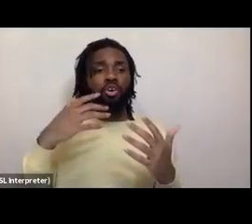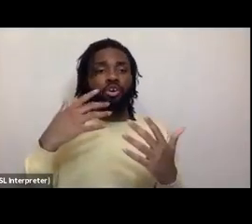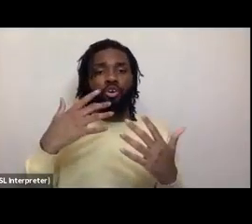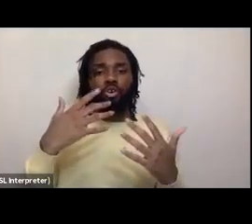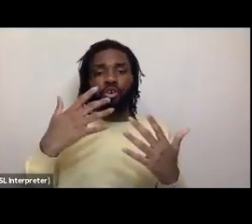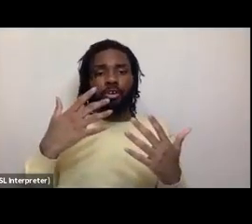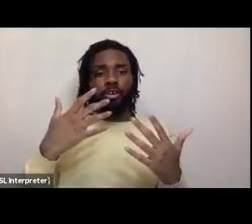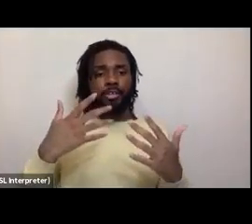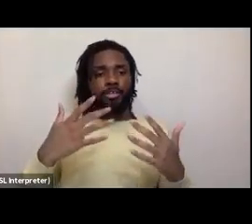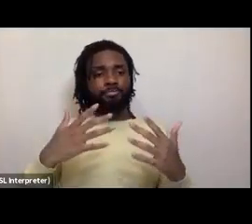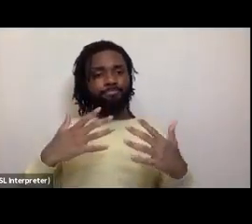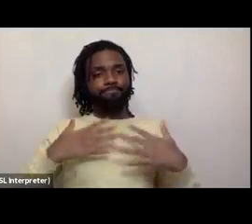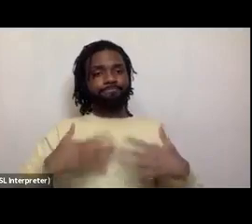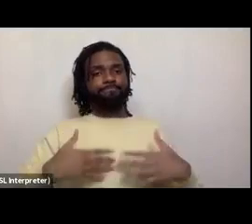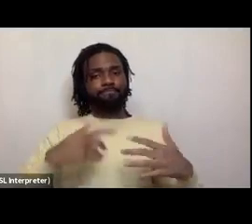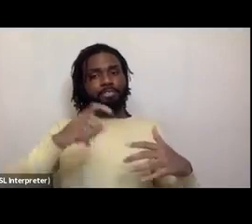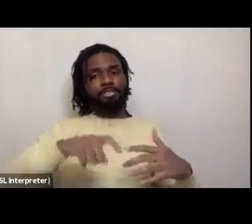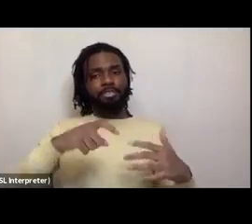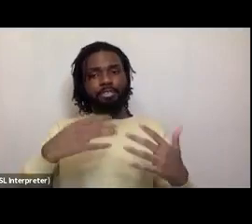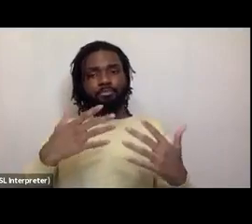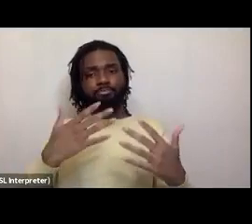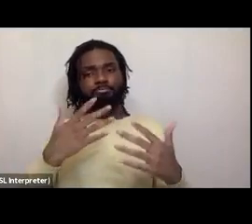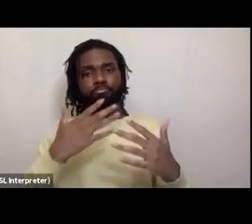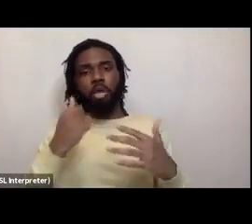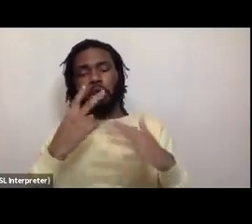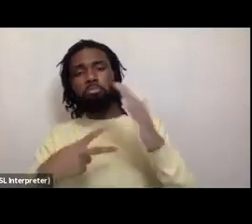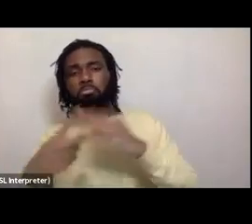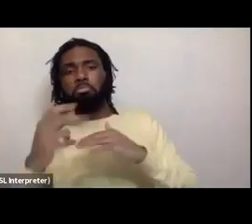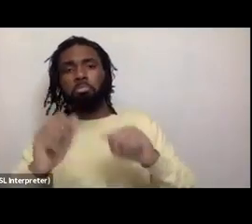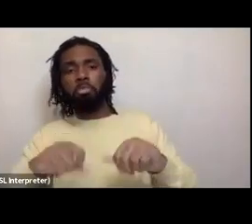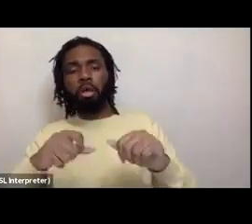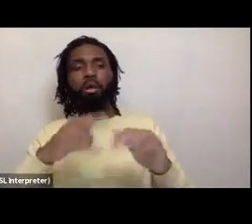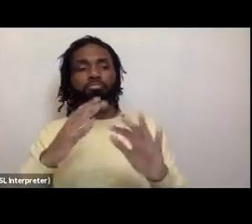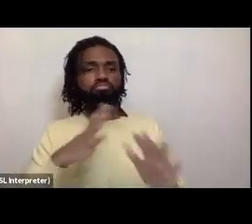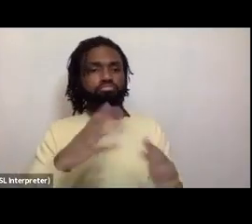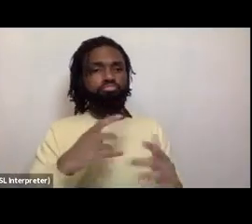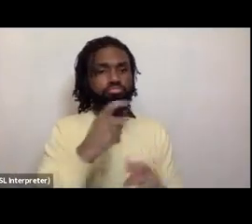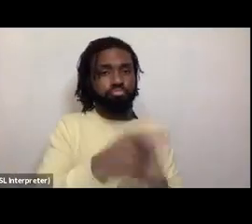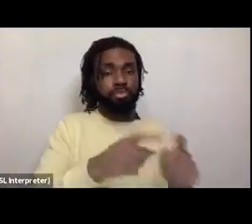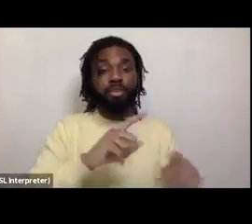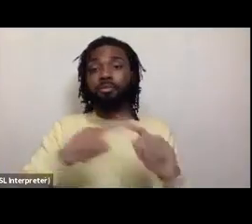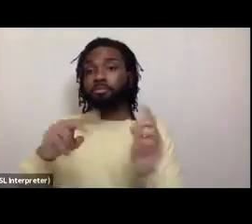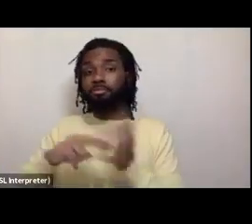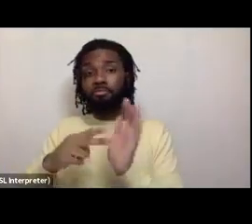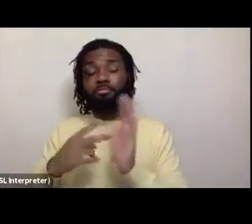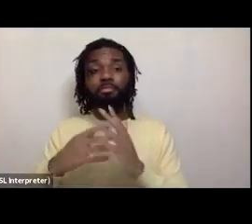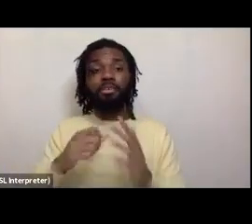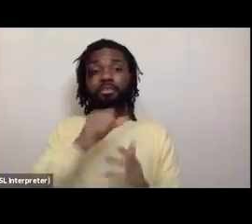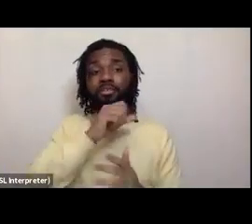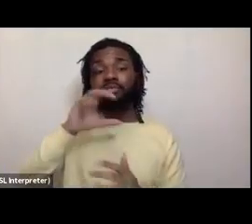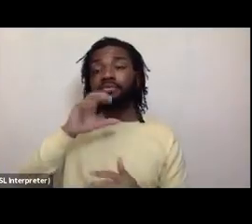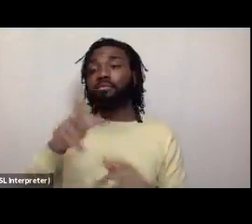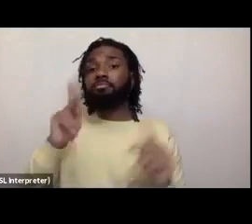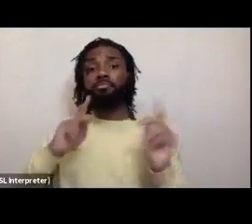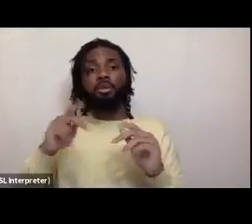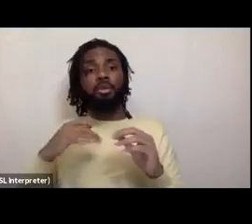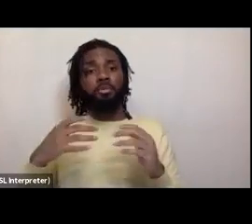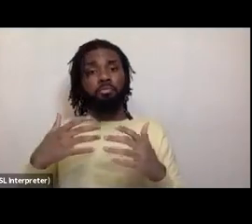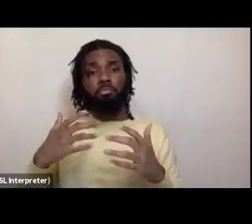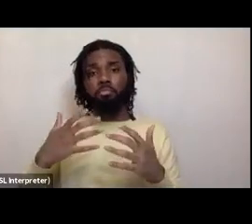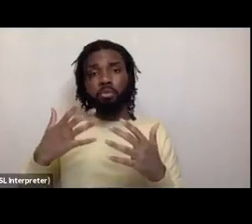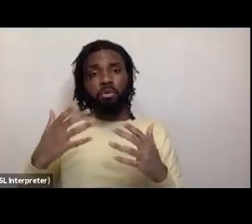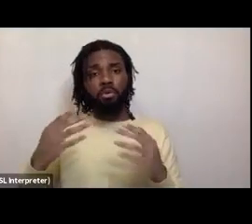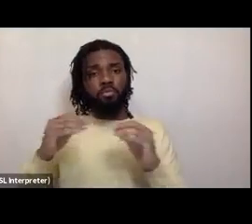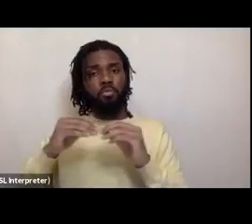need. And this means that disabled care, elders, people with higher weights who need